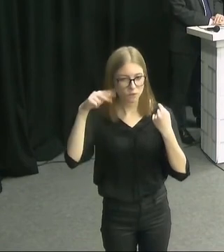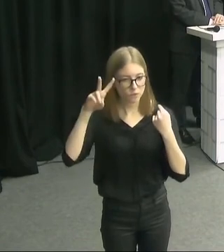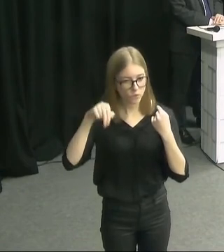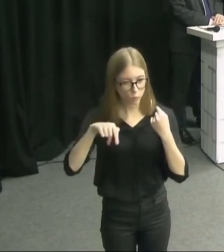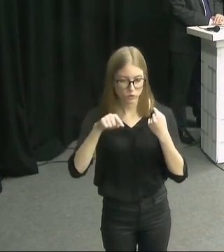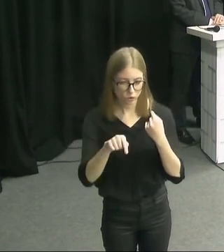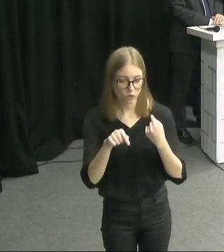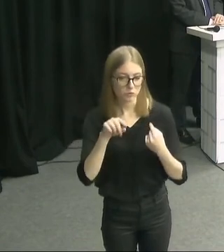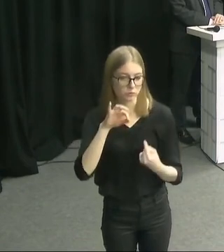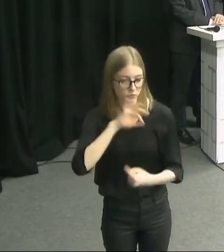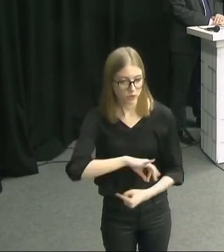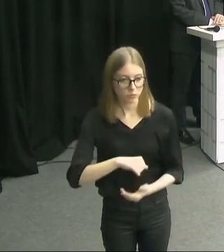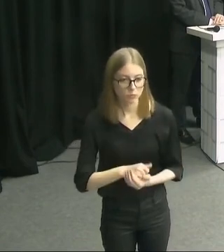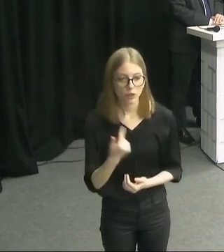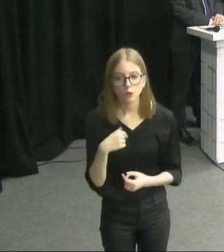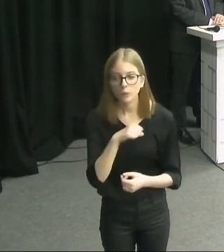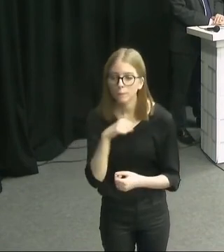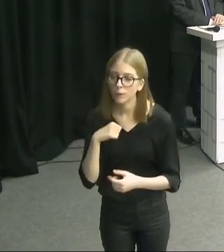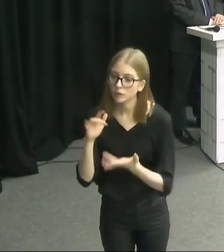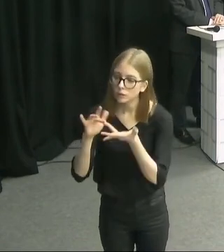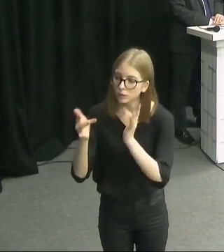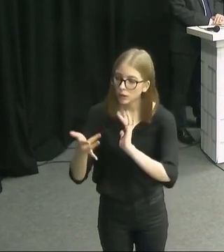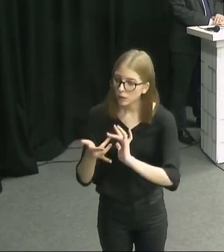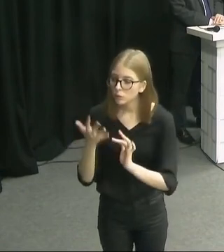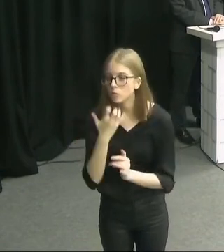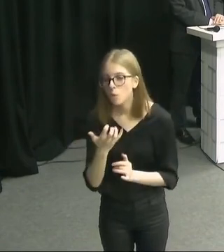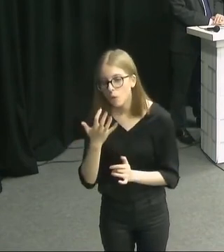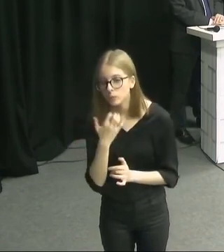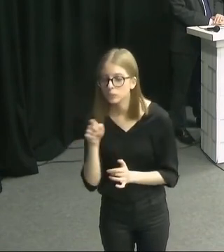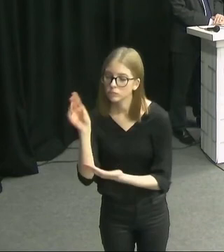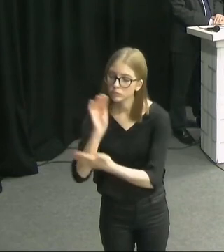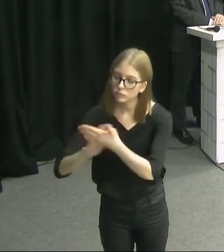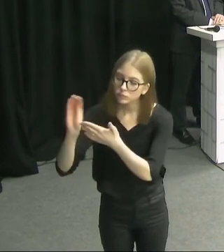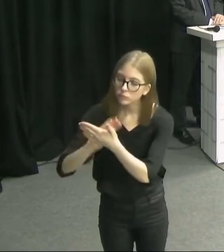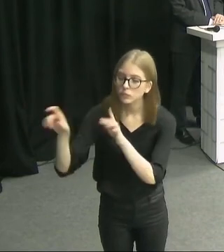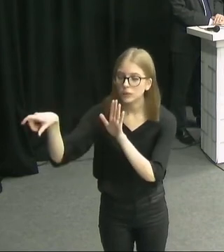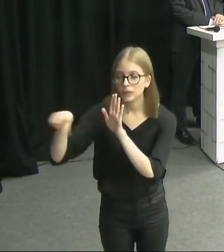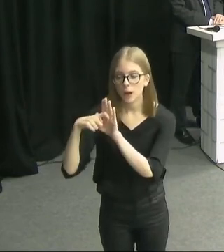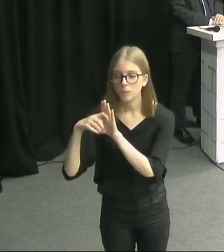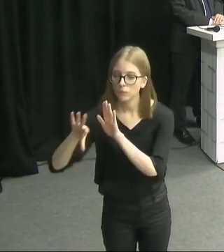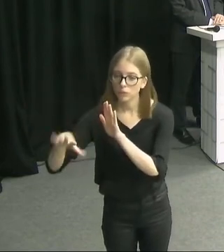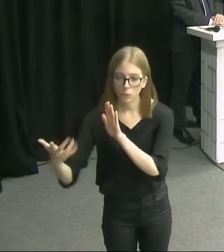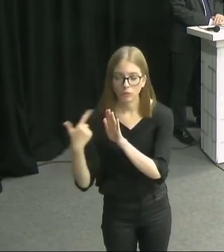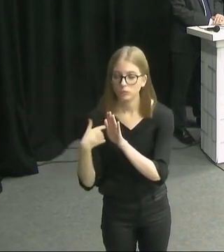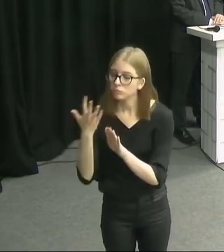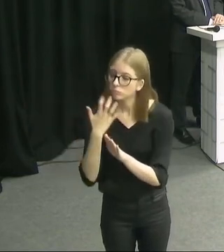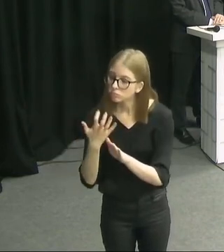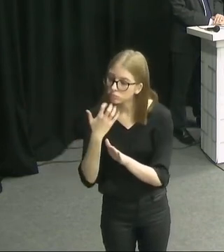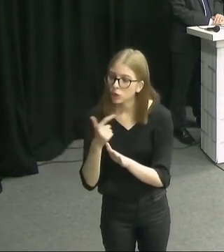take place in the university, in Vilnius University. This is discussed in the media, on social media. We see that this happens.